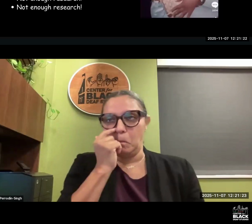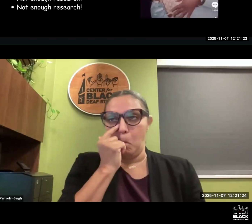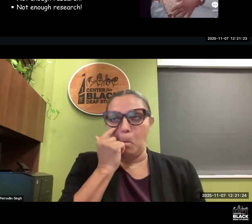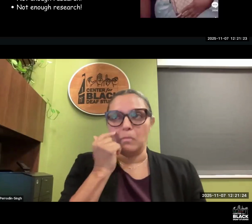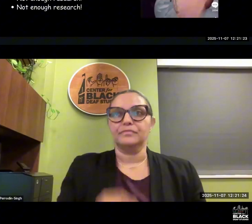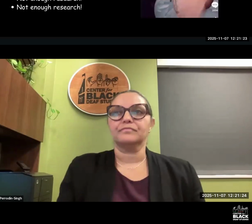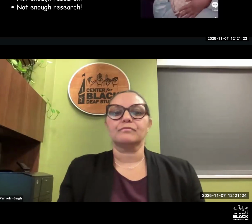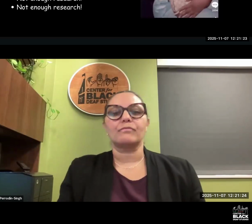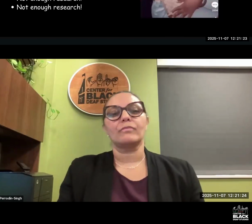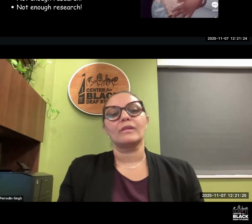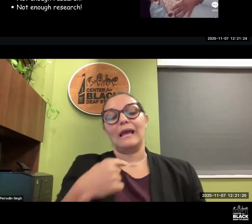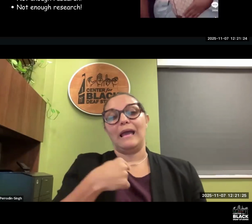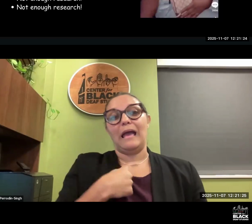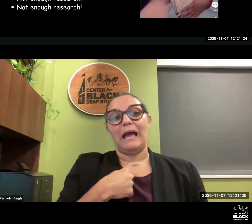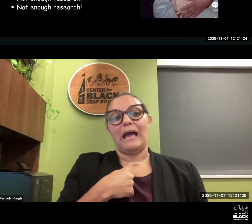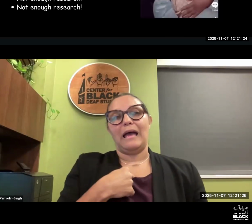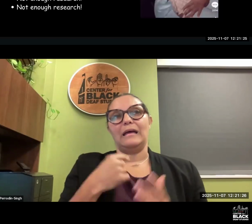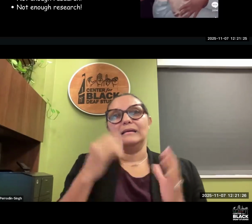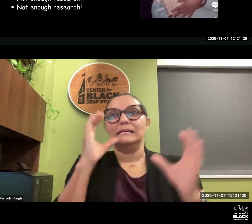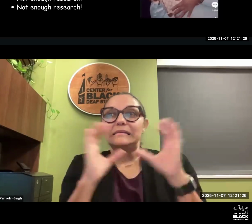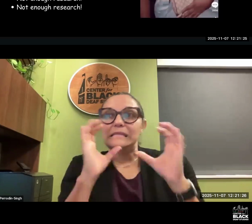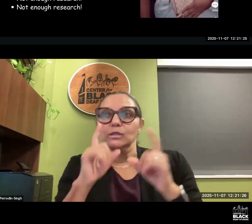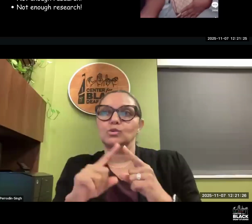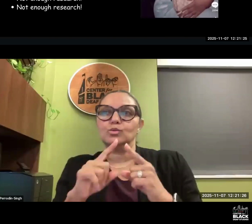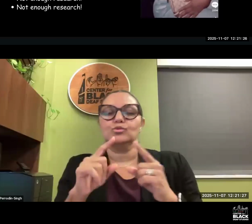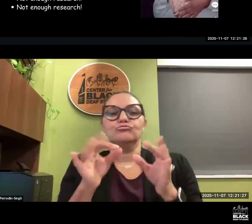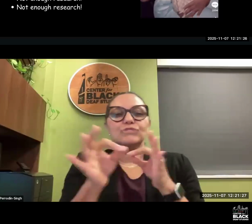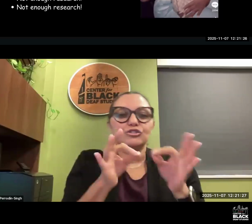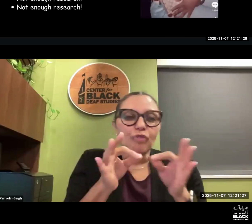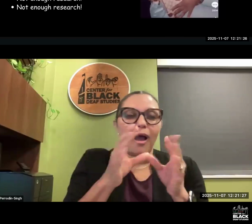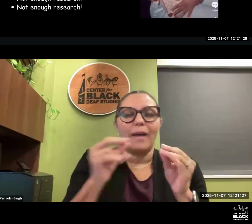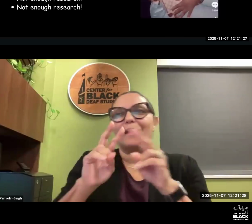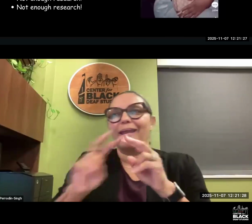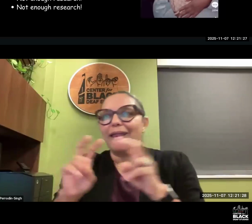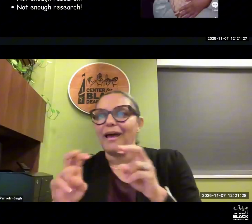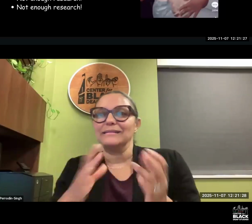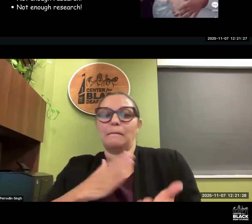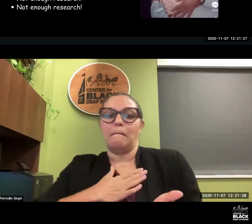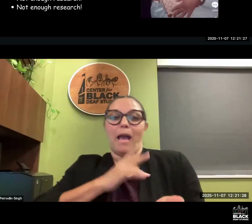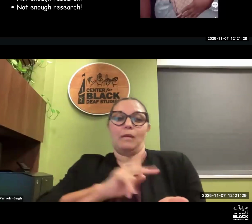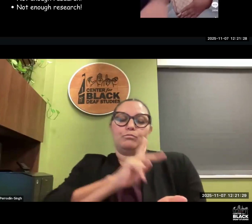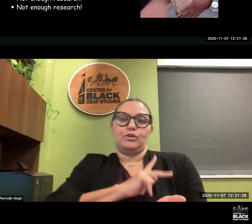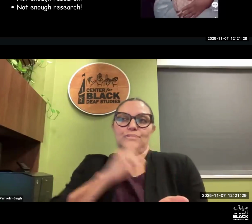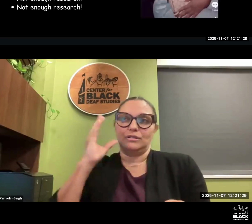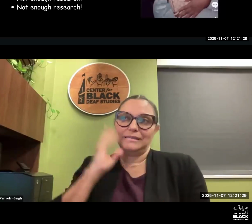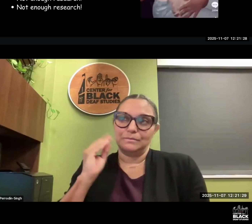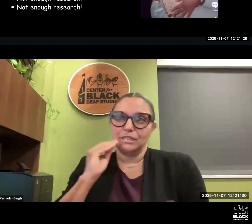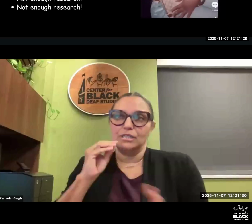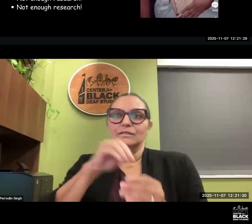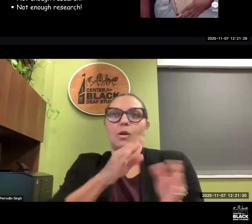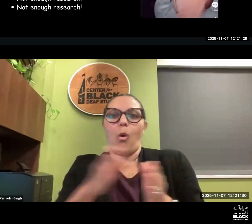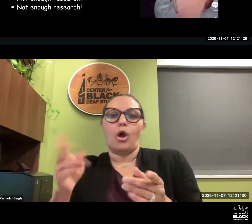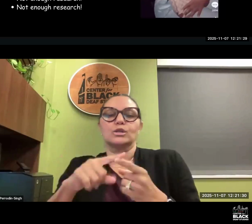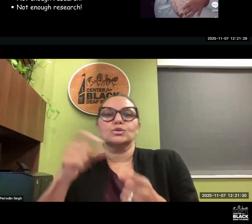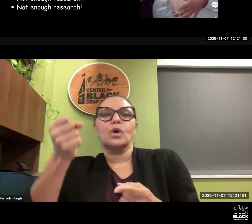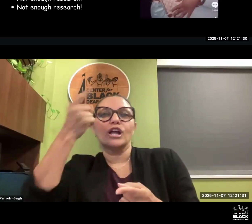experience or want to research Black deaf women in general. My